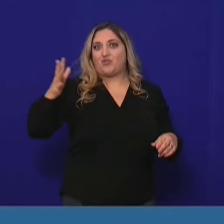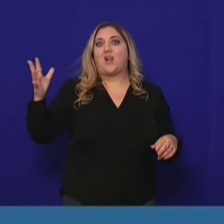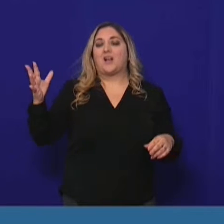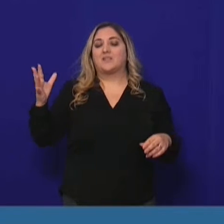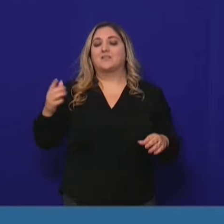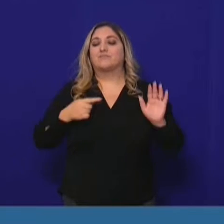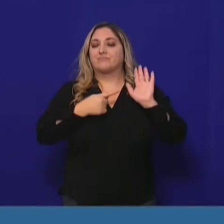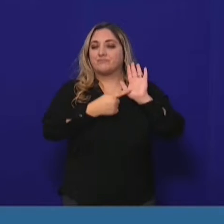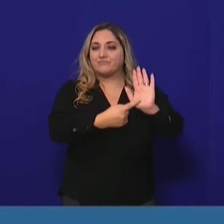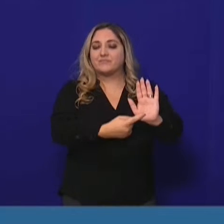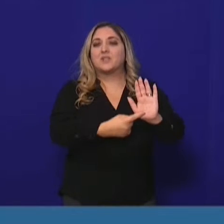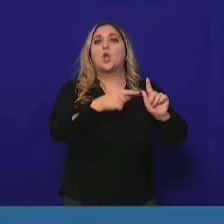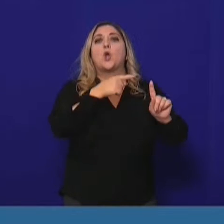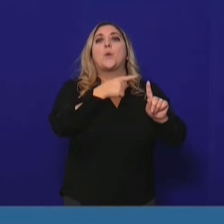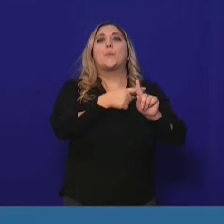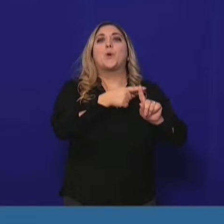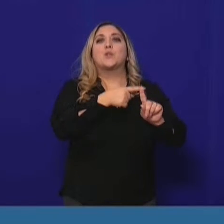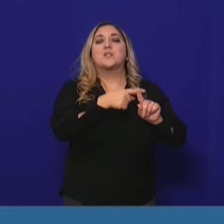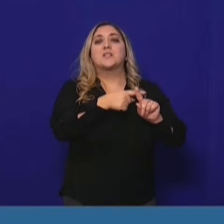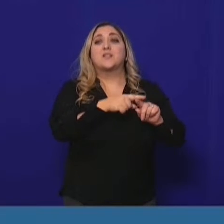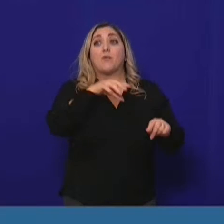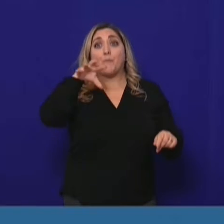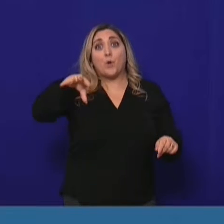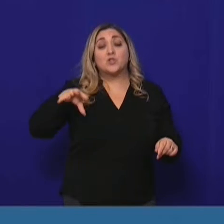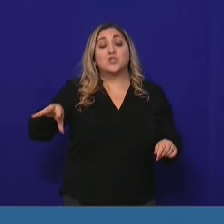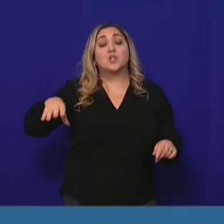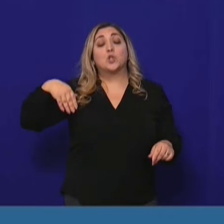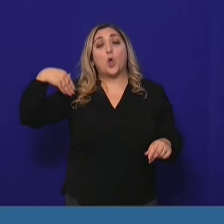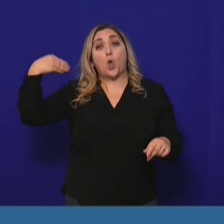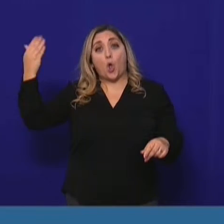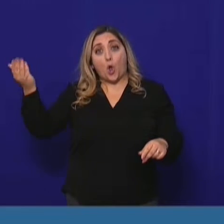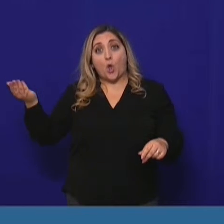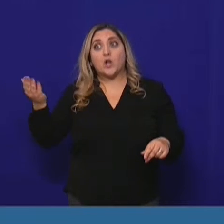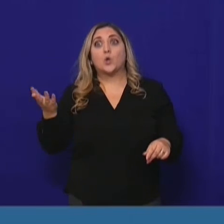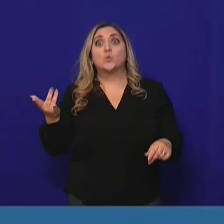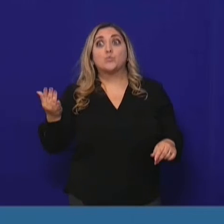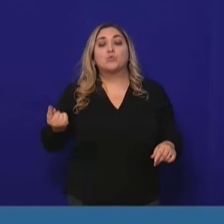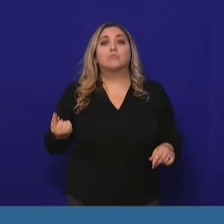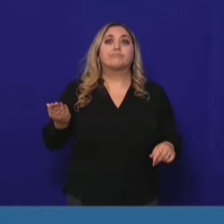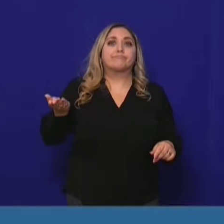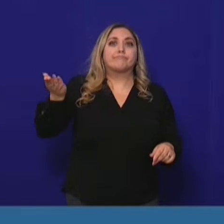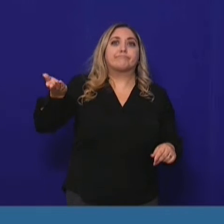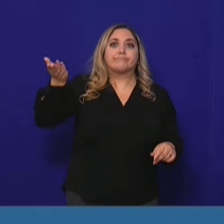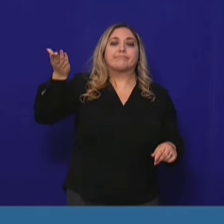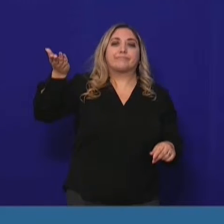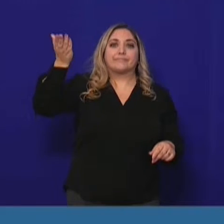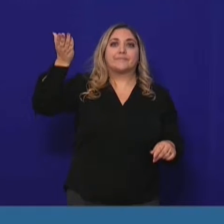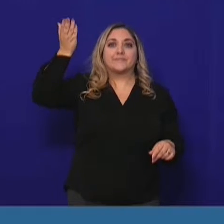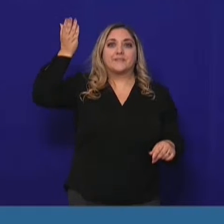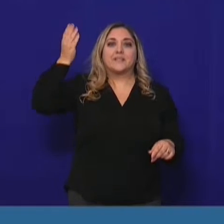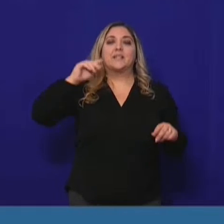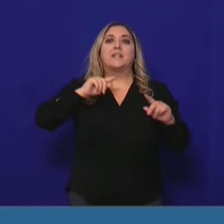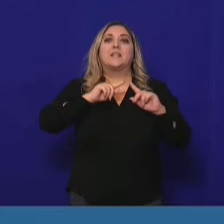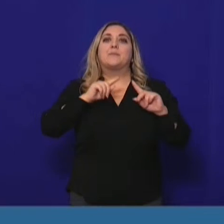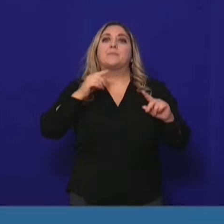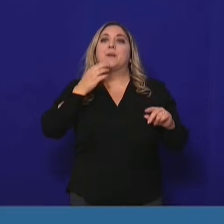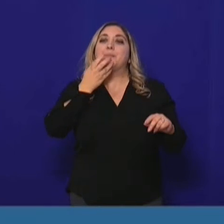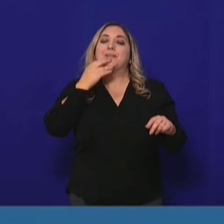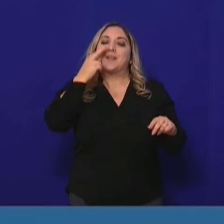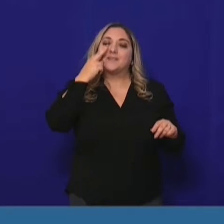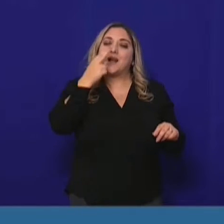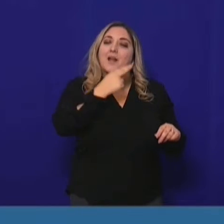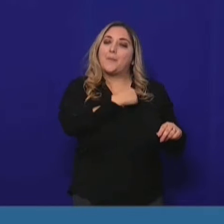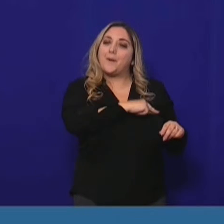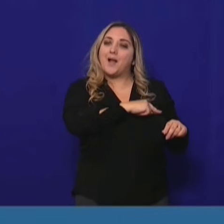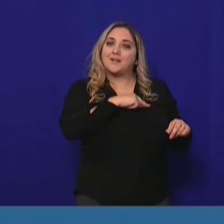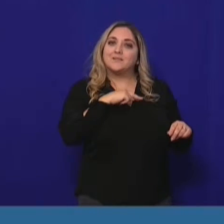qegħdin naraw il-positivity rate ta' ħafna pajjiżi oħrajn kif baqgħu tilajn il fuq u mbagħad meta tħares lejn Malta